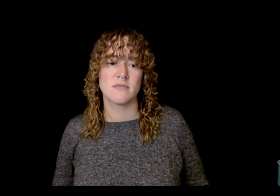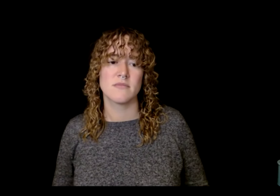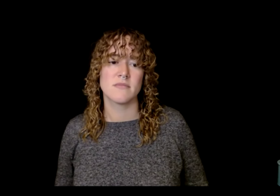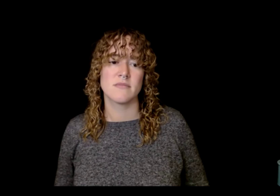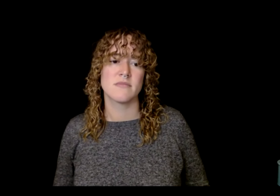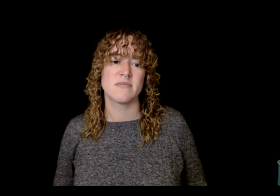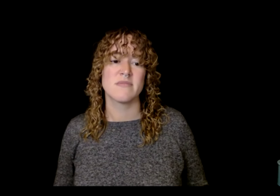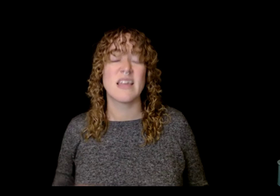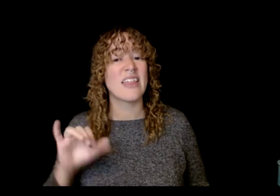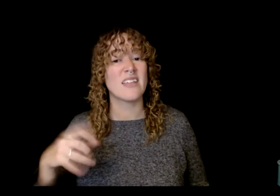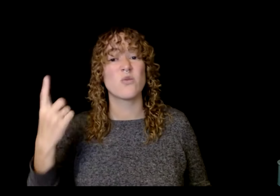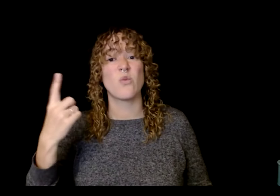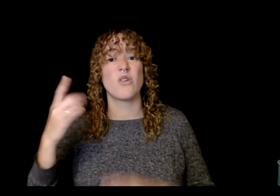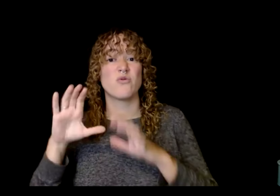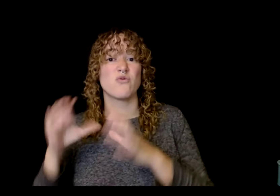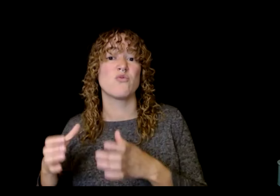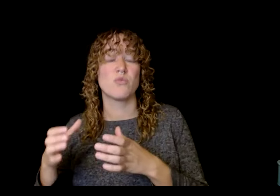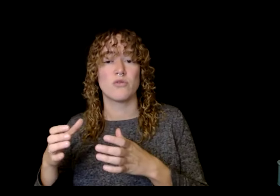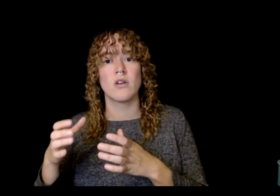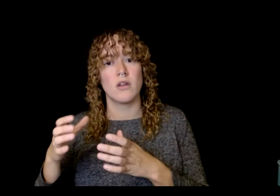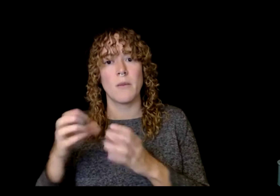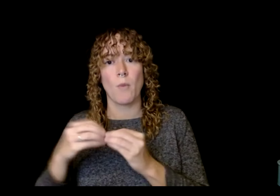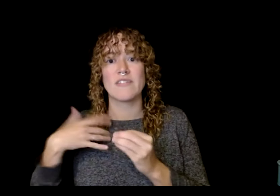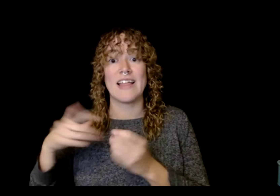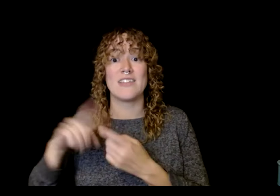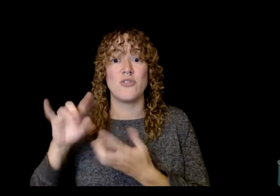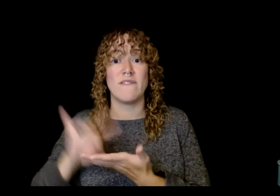populations most likely to be evicted. So we actually don't